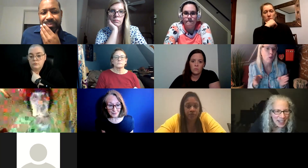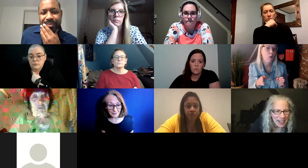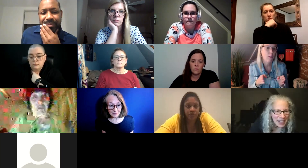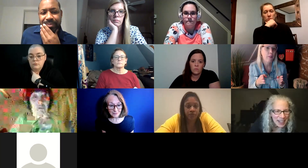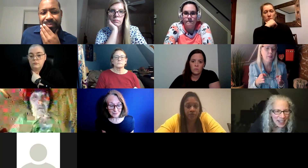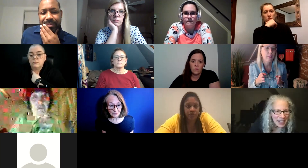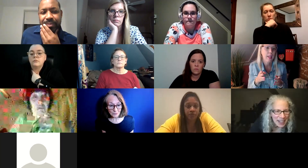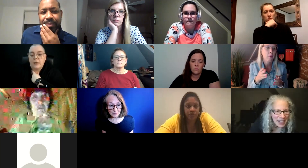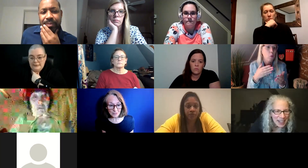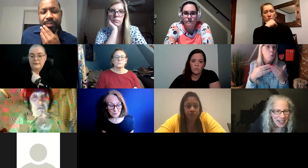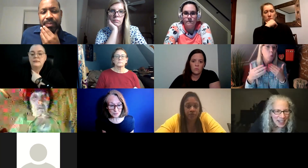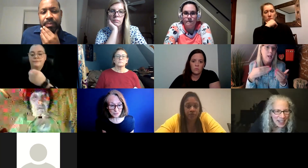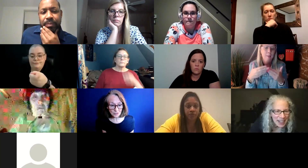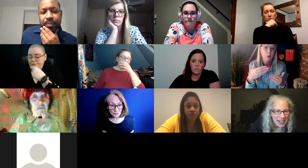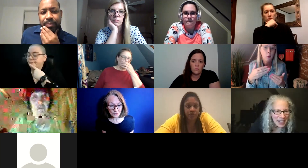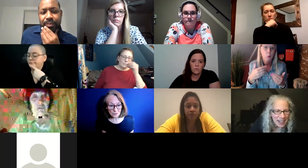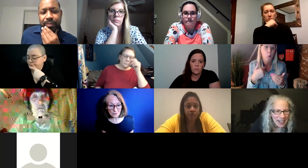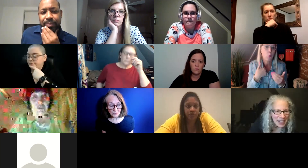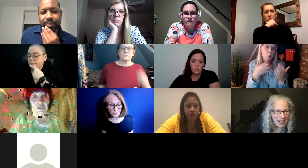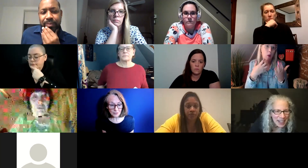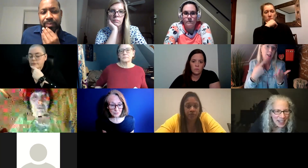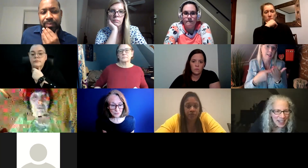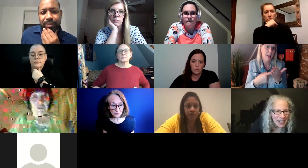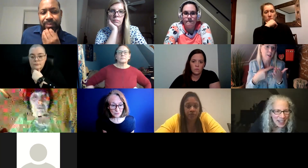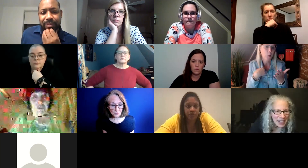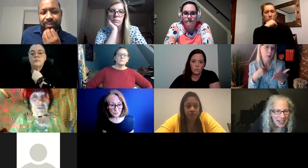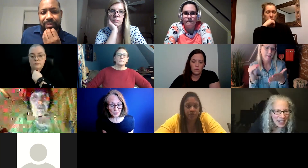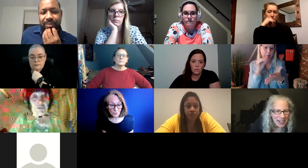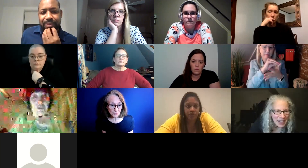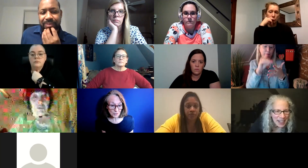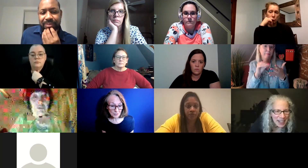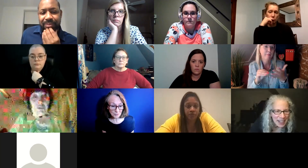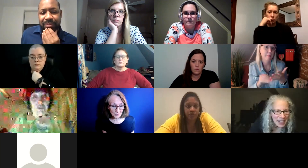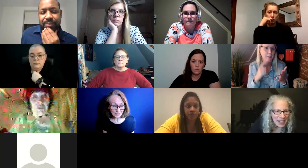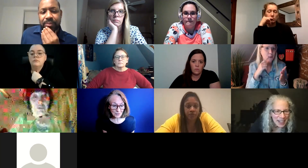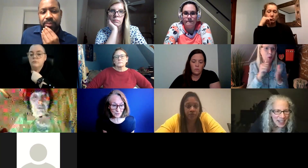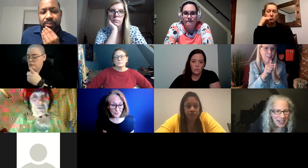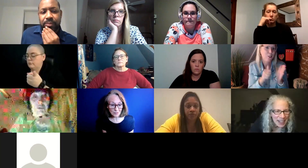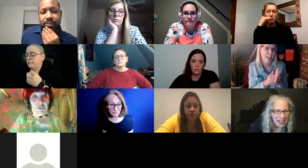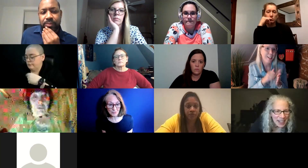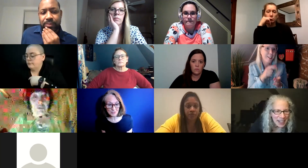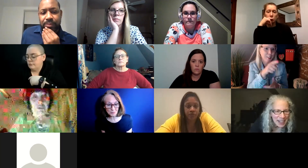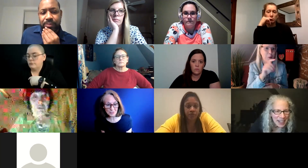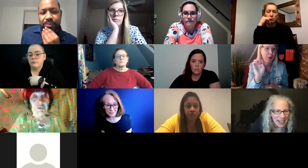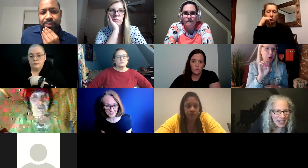And we can keep it general, whatever we really want to talk about. That way we have some flexibility on the